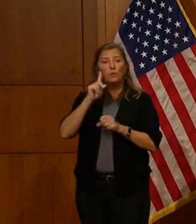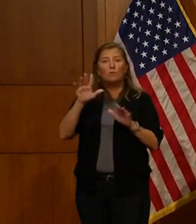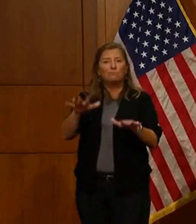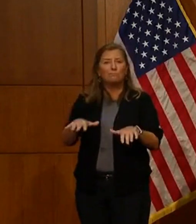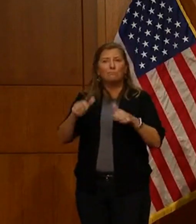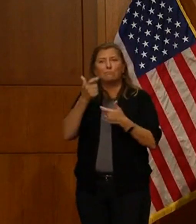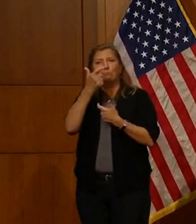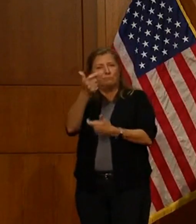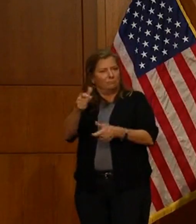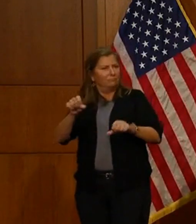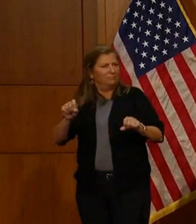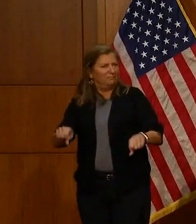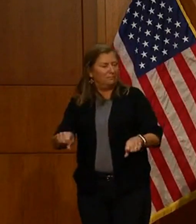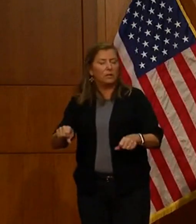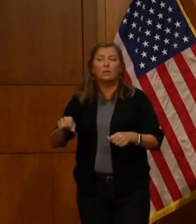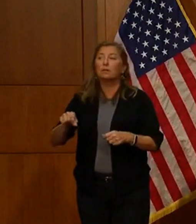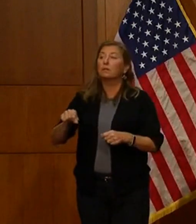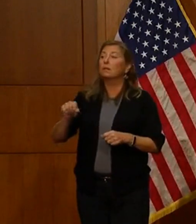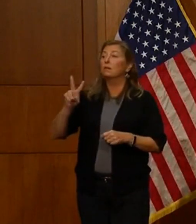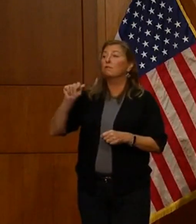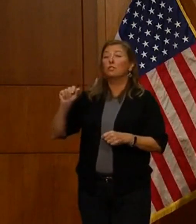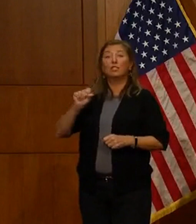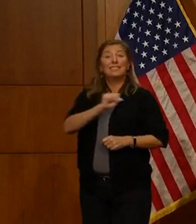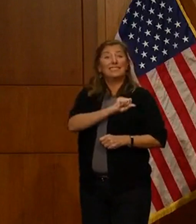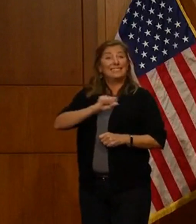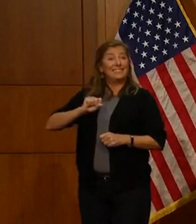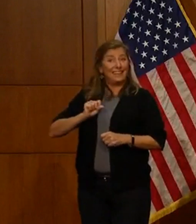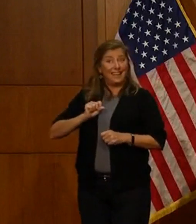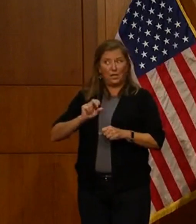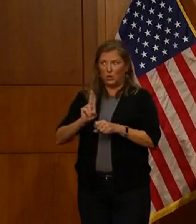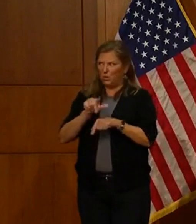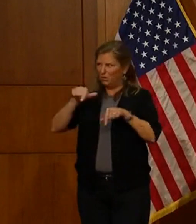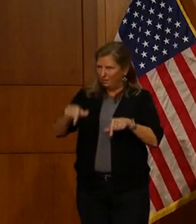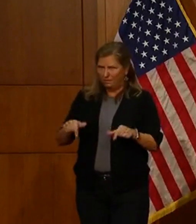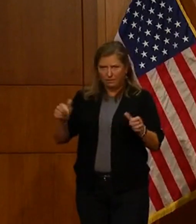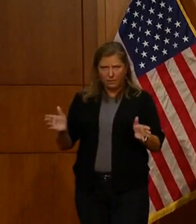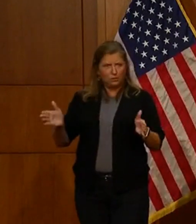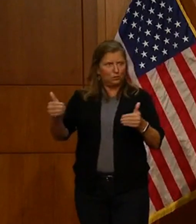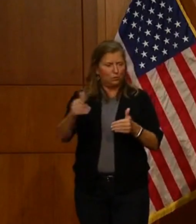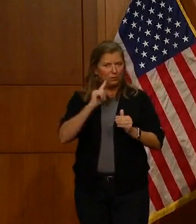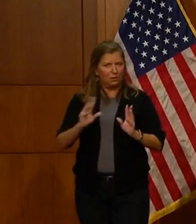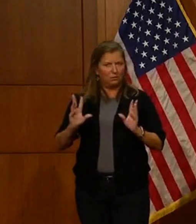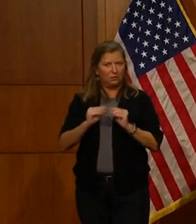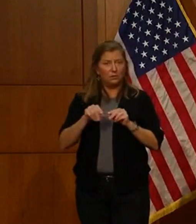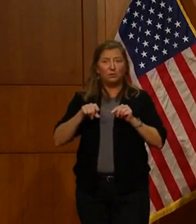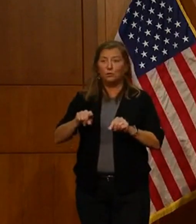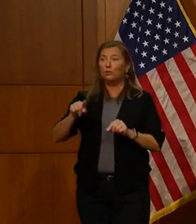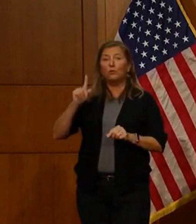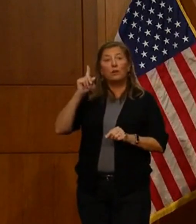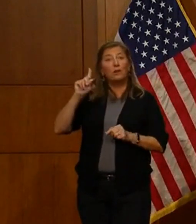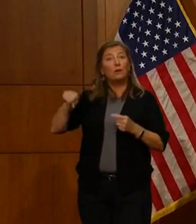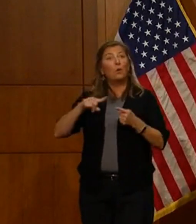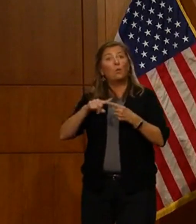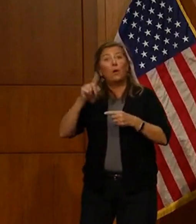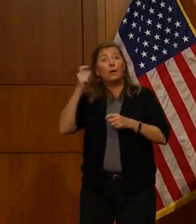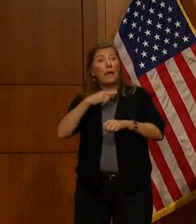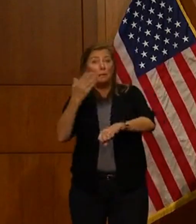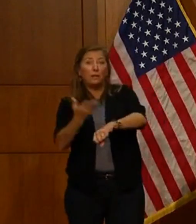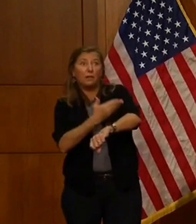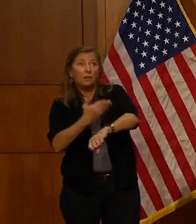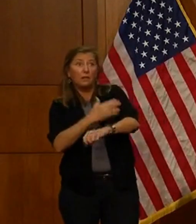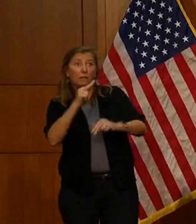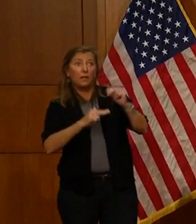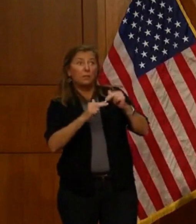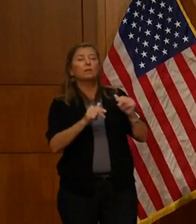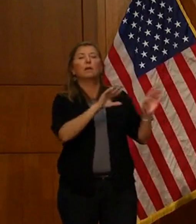auditorium, and the Virginia Senate met in this actual auditorium during the Capitol renovation several years